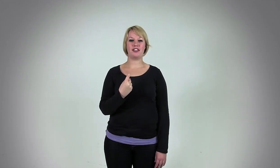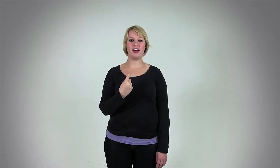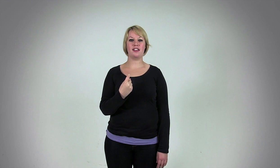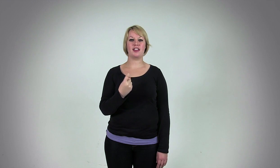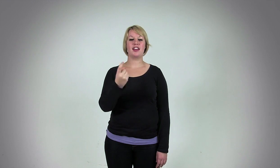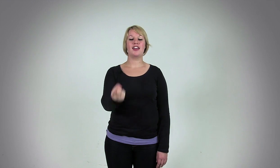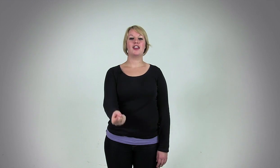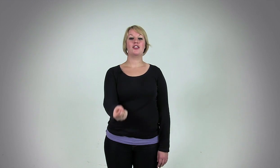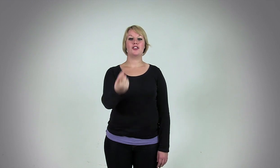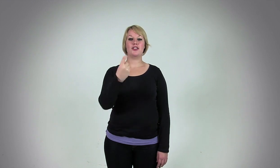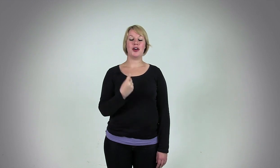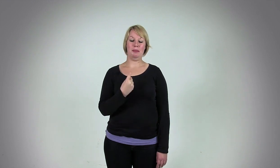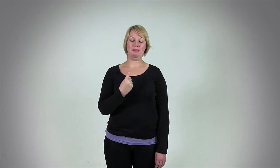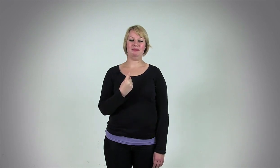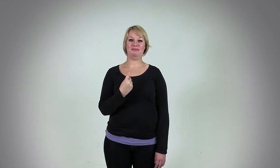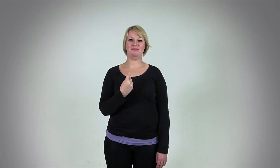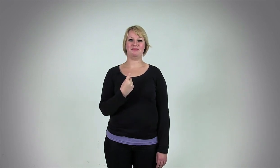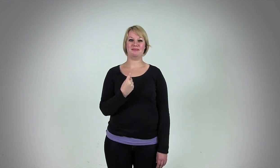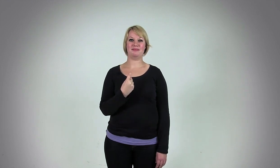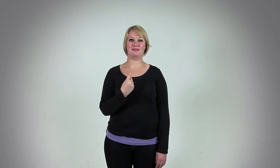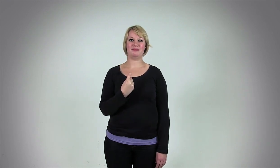go. To come.